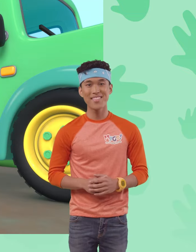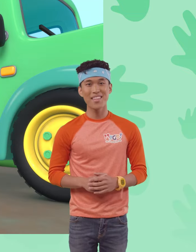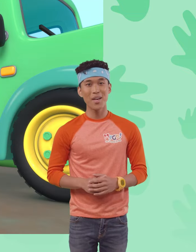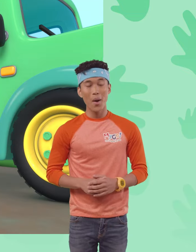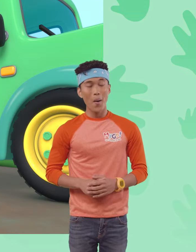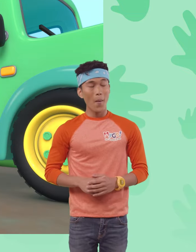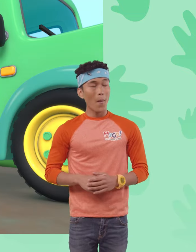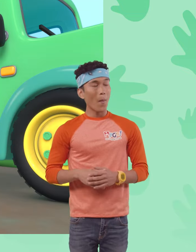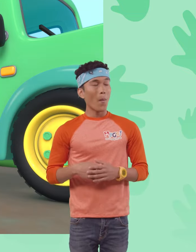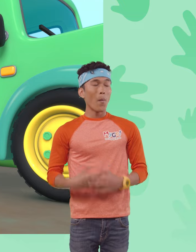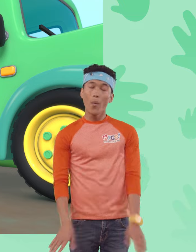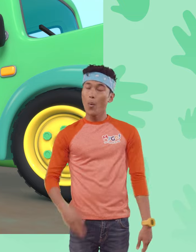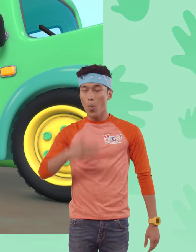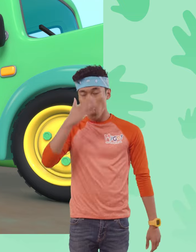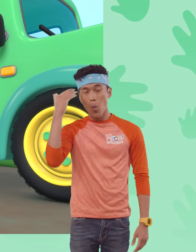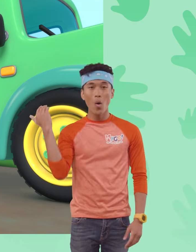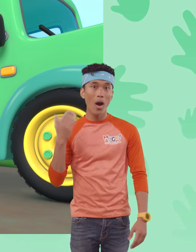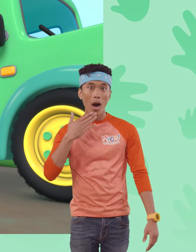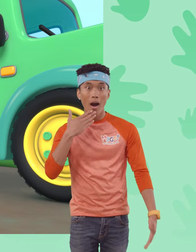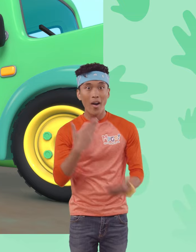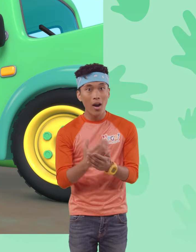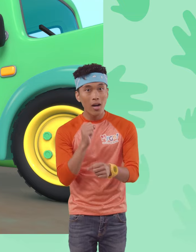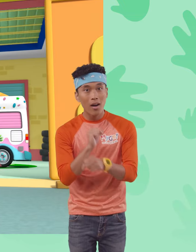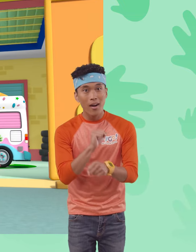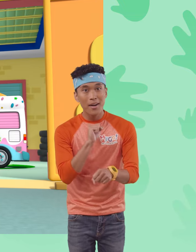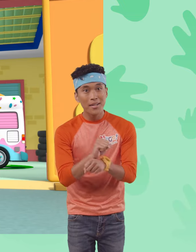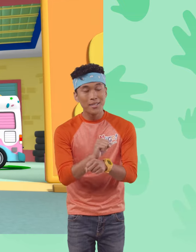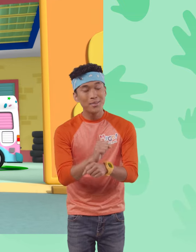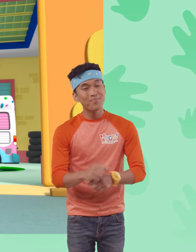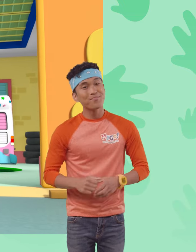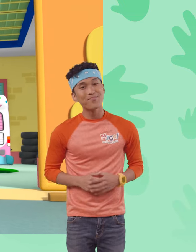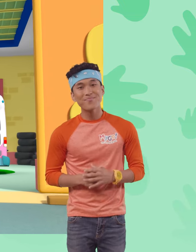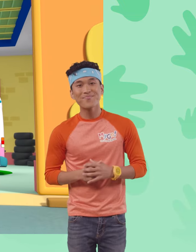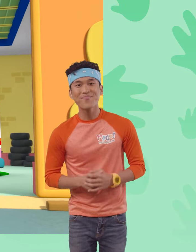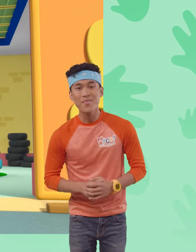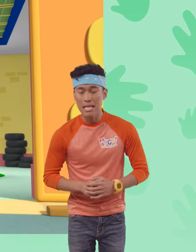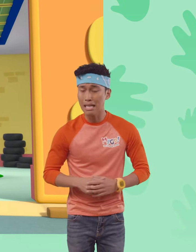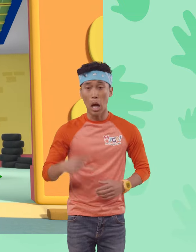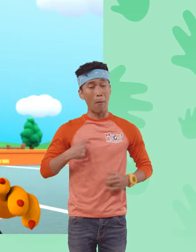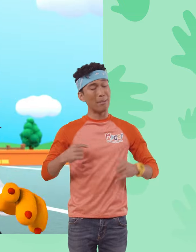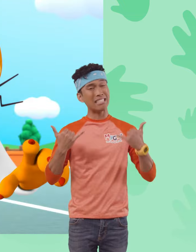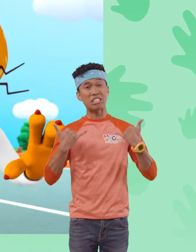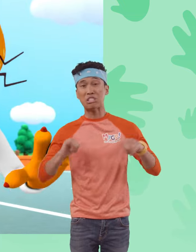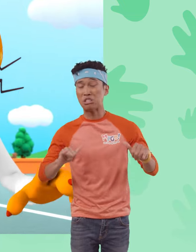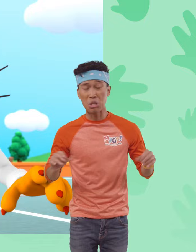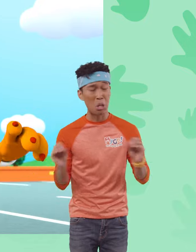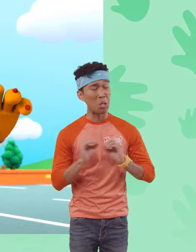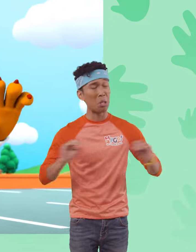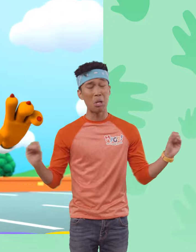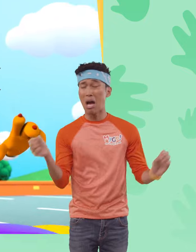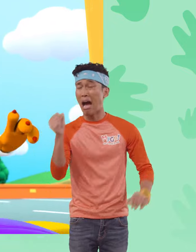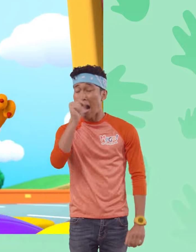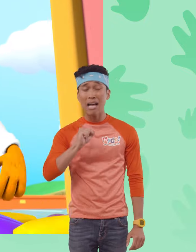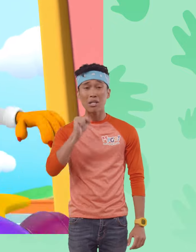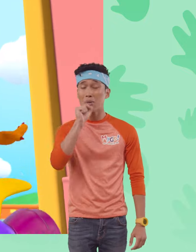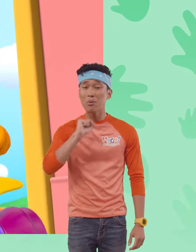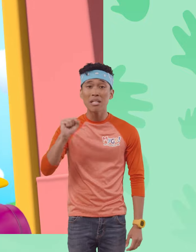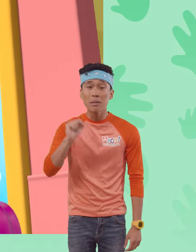Oh, phew! Well done, Blue. I still haven't had my ice